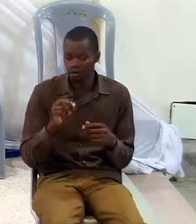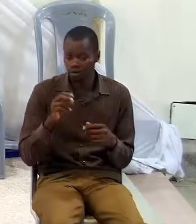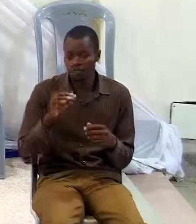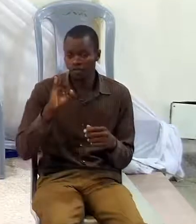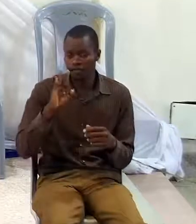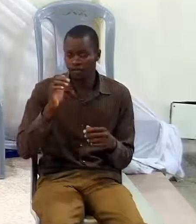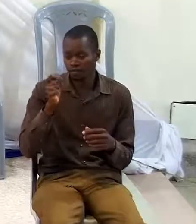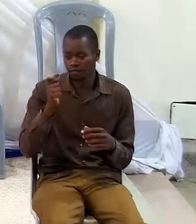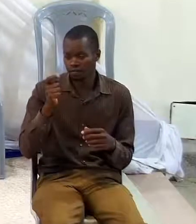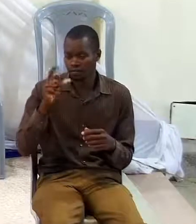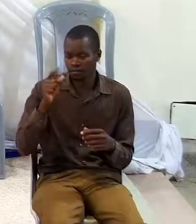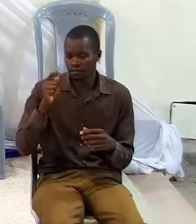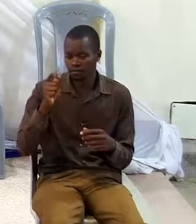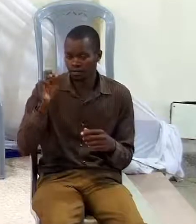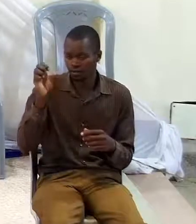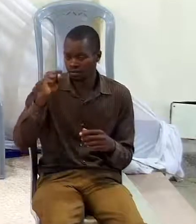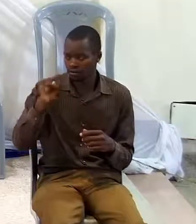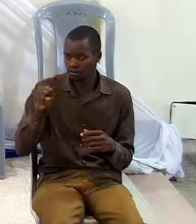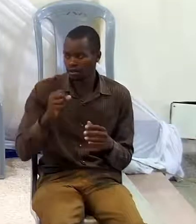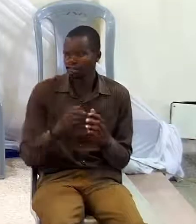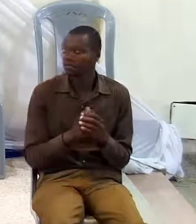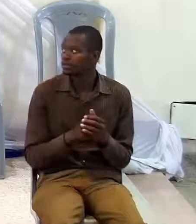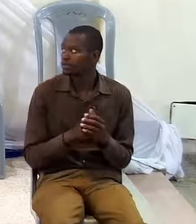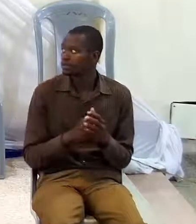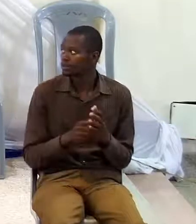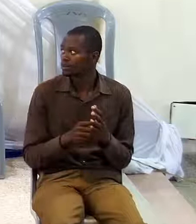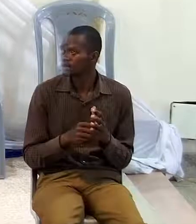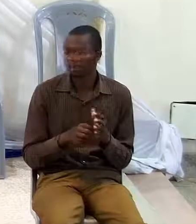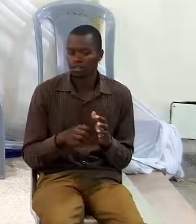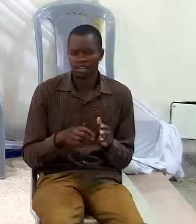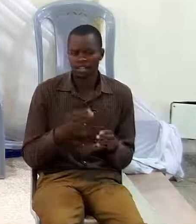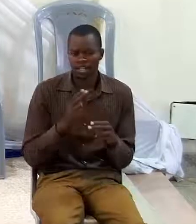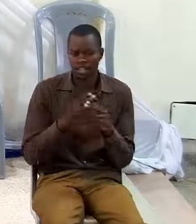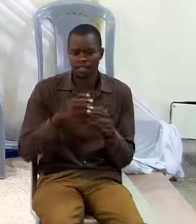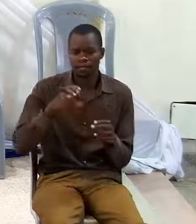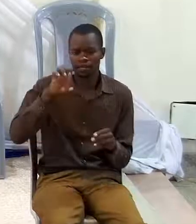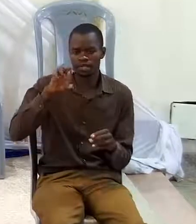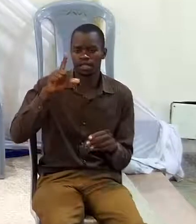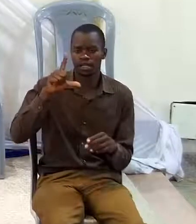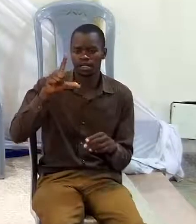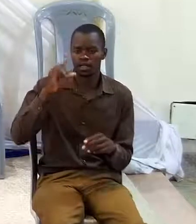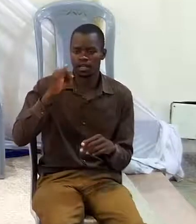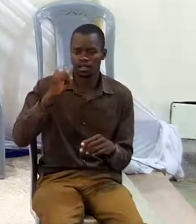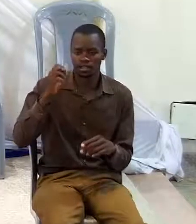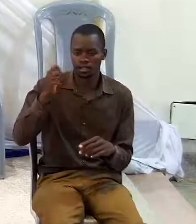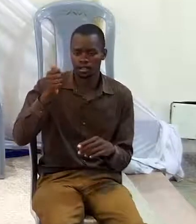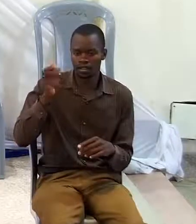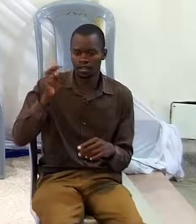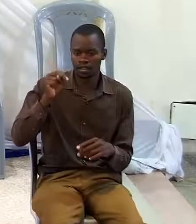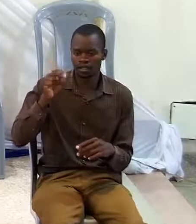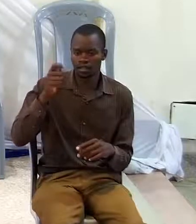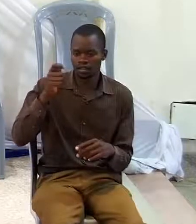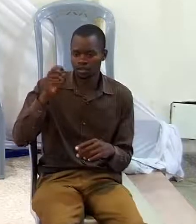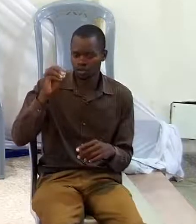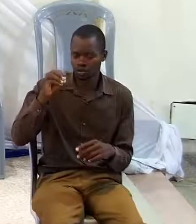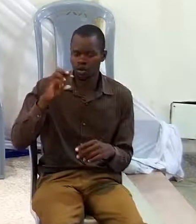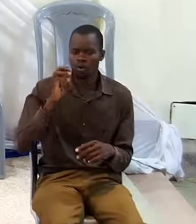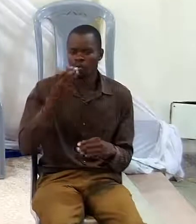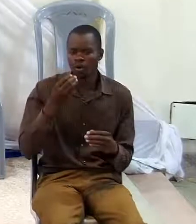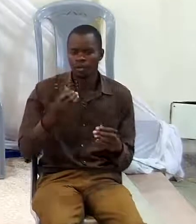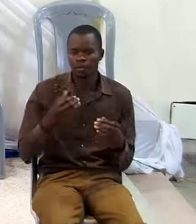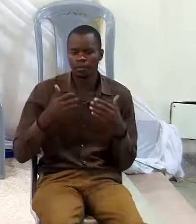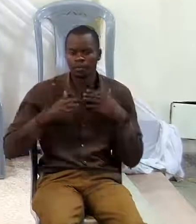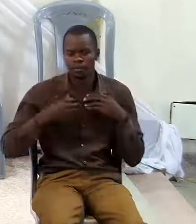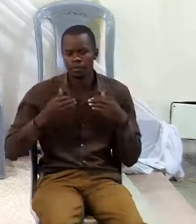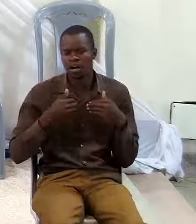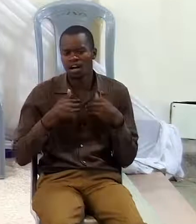reason Elianto is and the likes, now people are so much into oils and like the fats, isn't it?